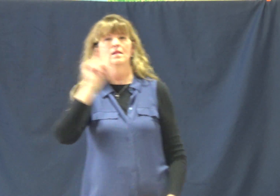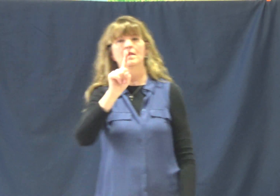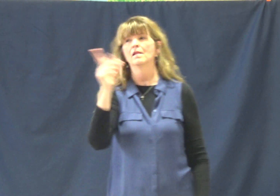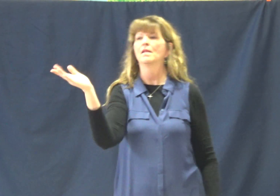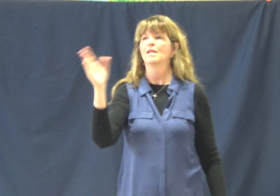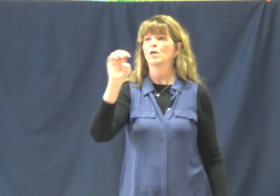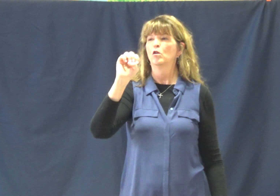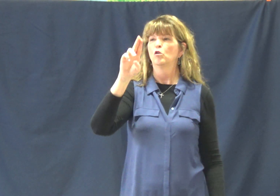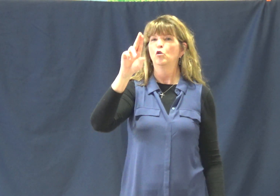funerals,